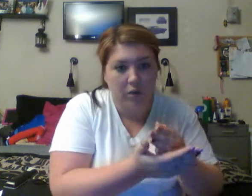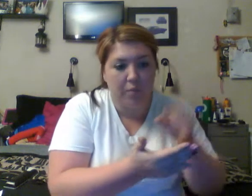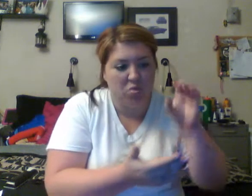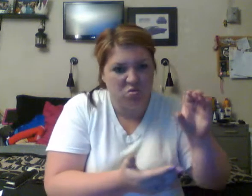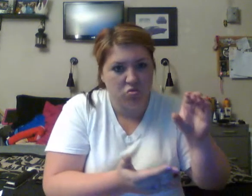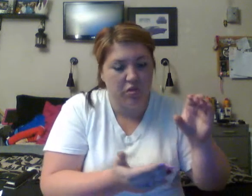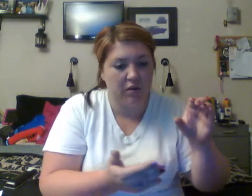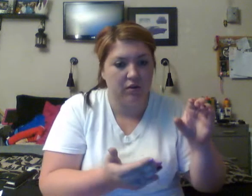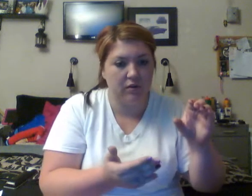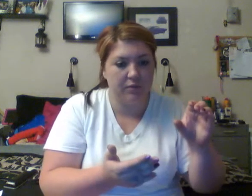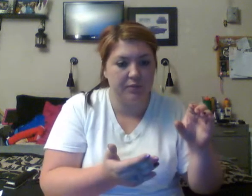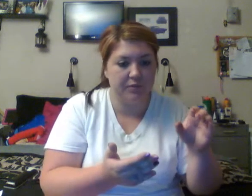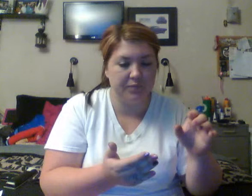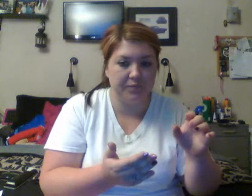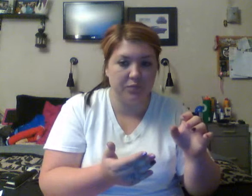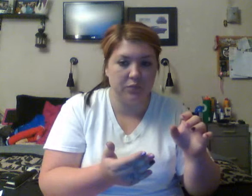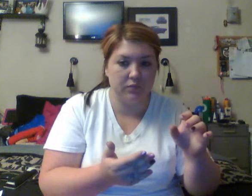you're going to sew straight up until you get to that thick part of the